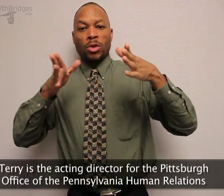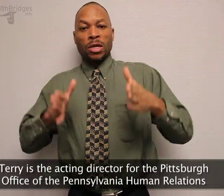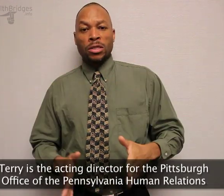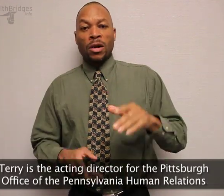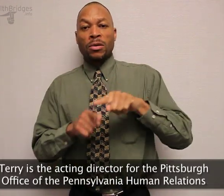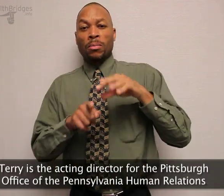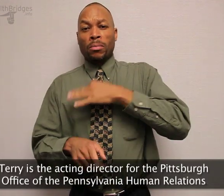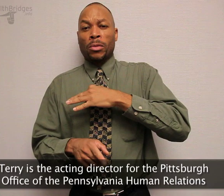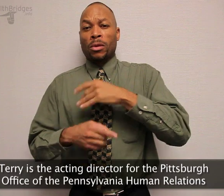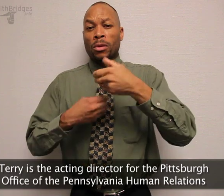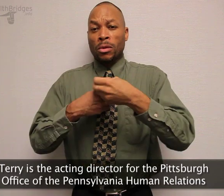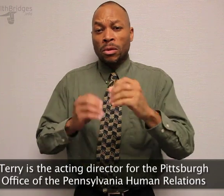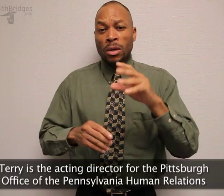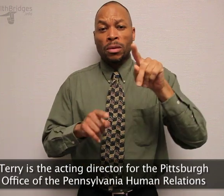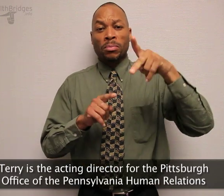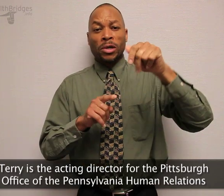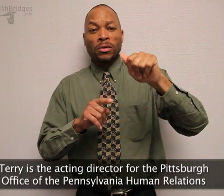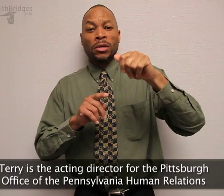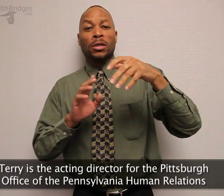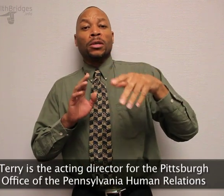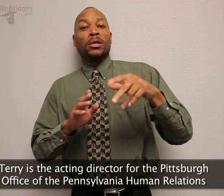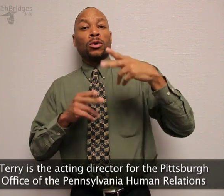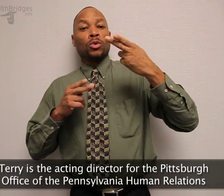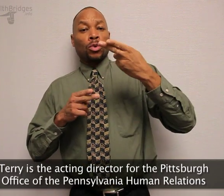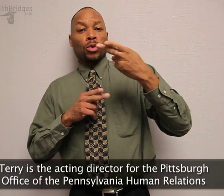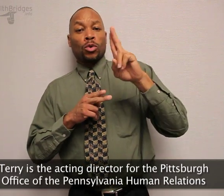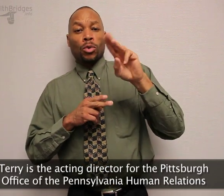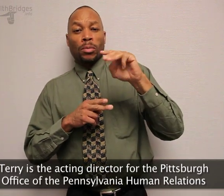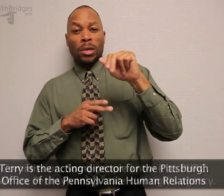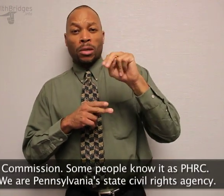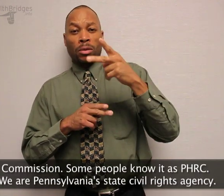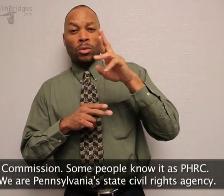Office of the Pennsylvania Human Relations Commission.